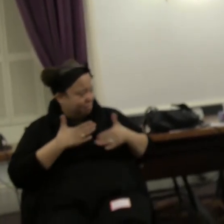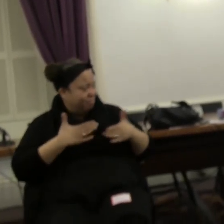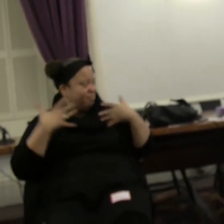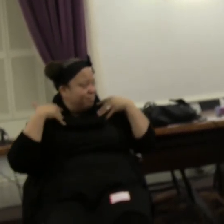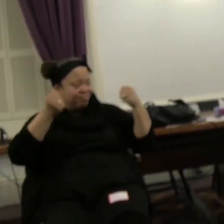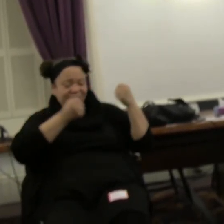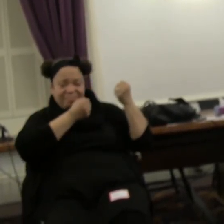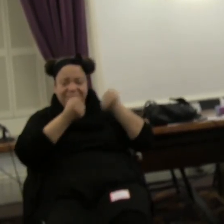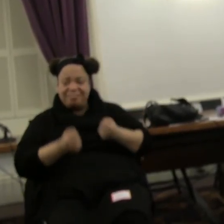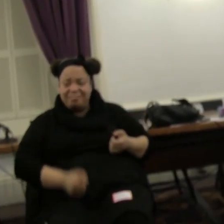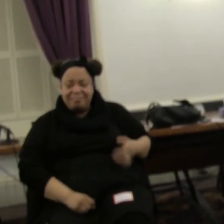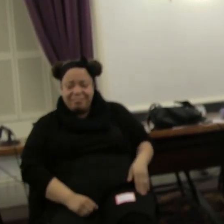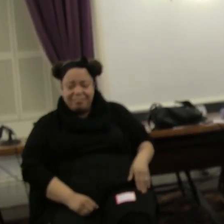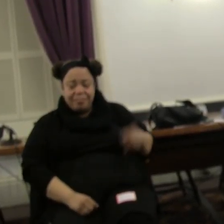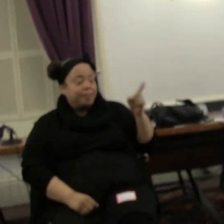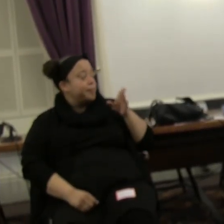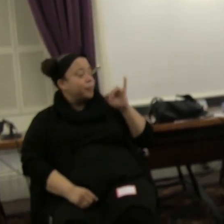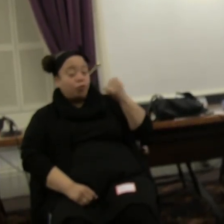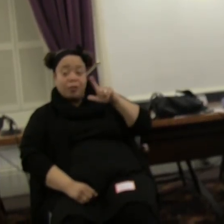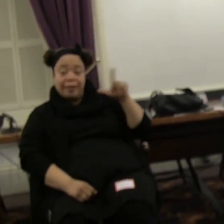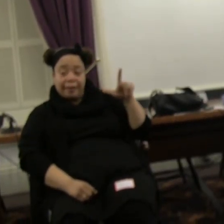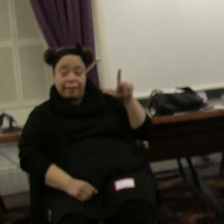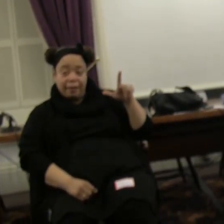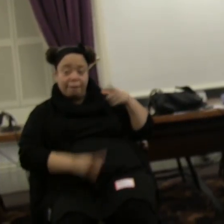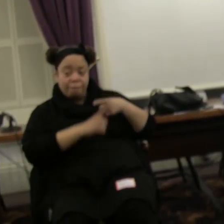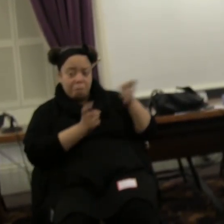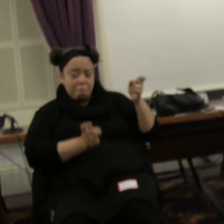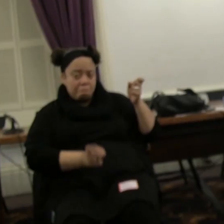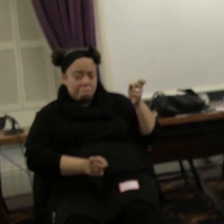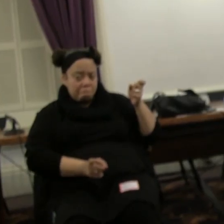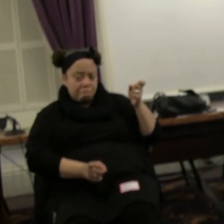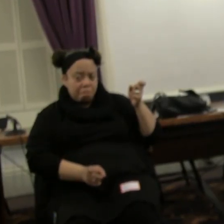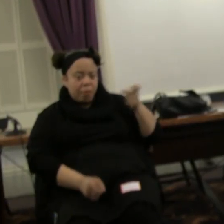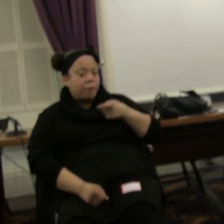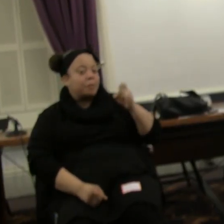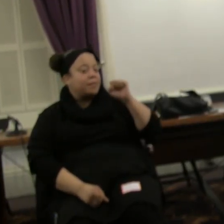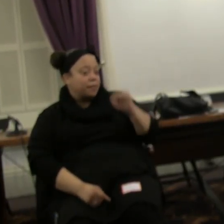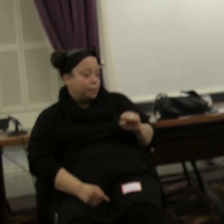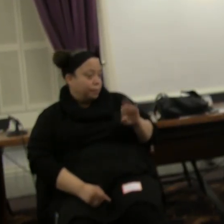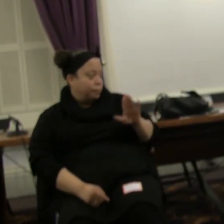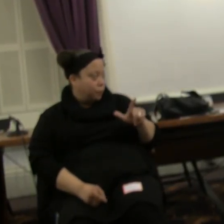St. Albans, that's almost as far as Brattleboro. Good for you for getting down here.